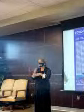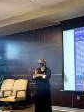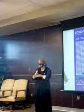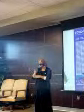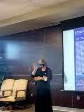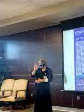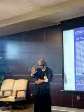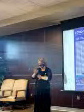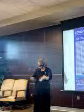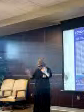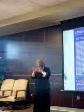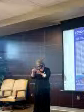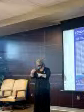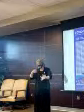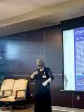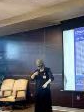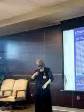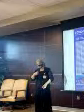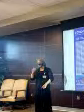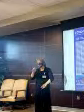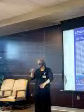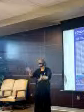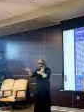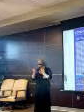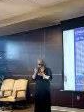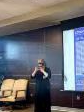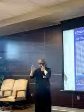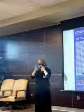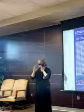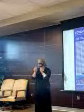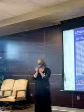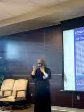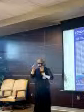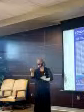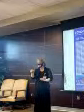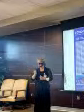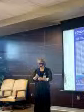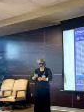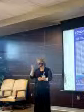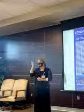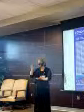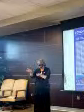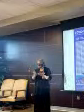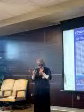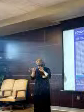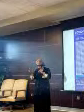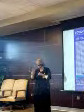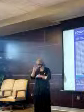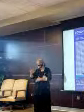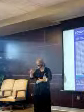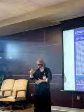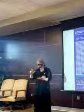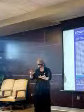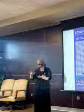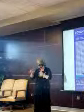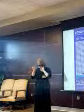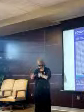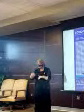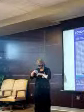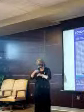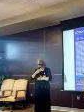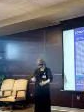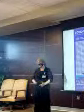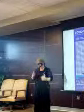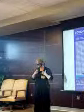you that you want to have that conversation and why you want them to stay well and remain in your life. My